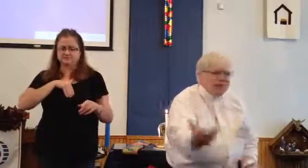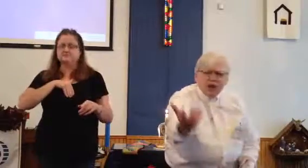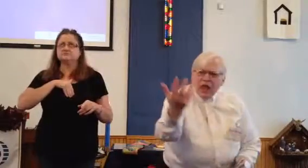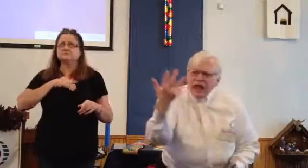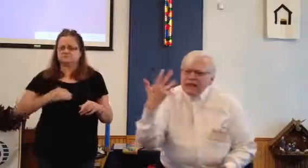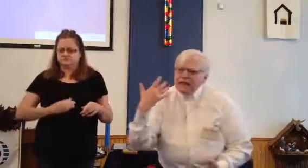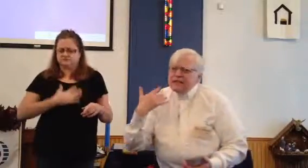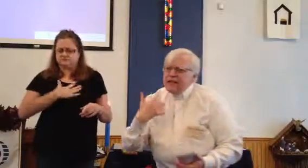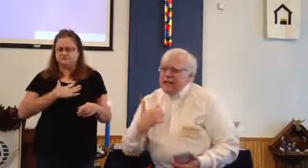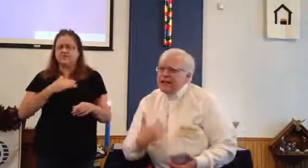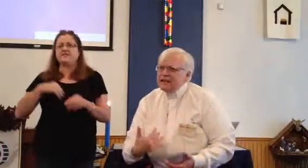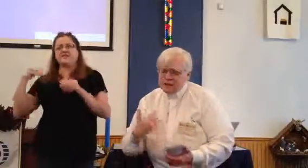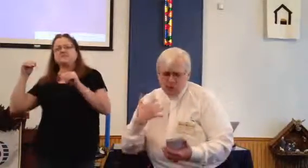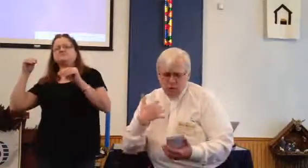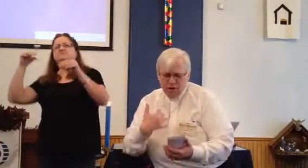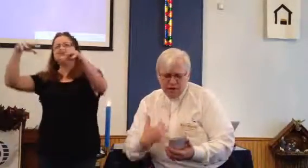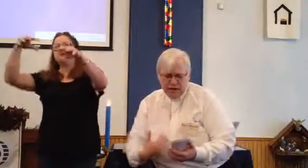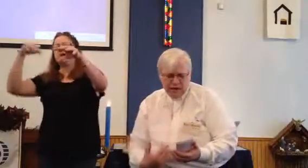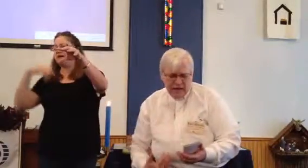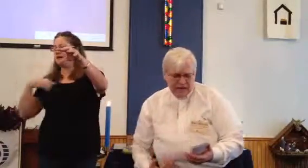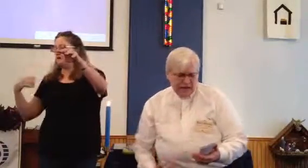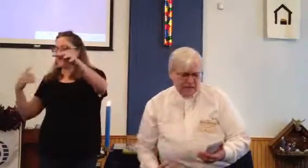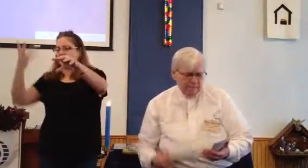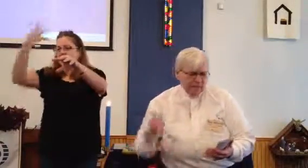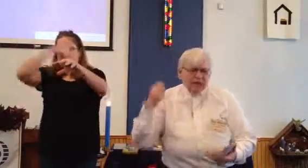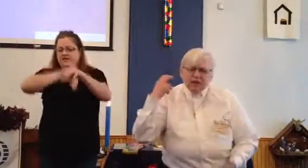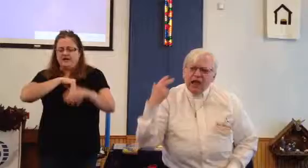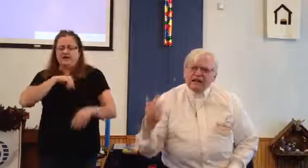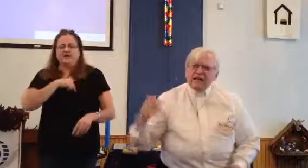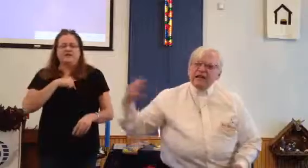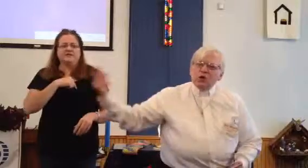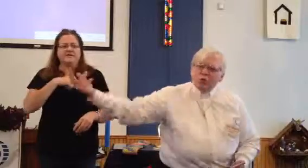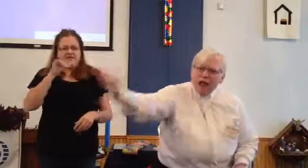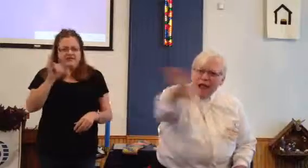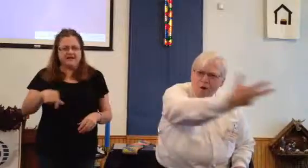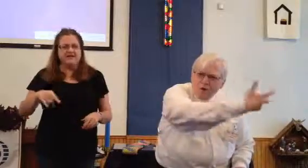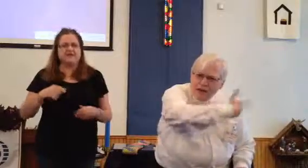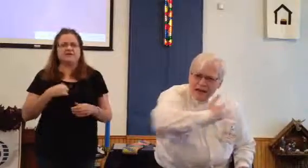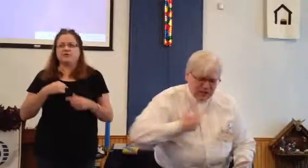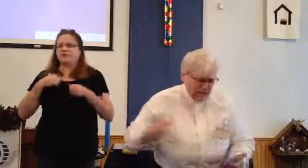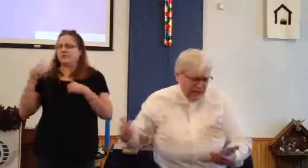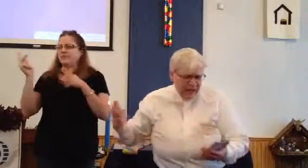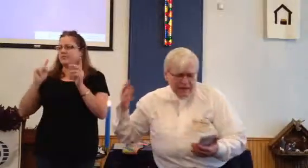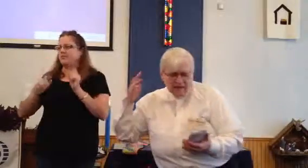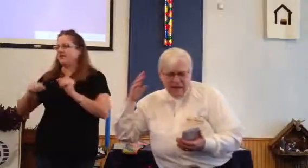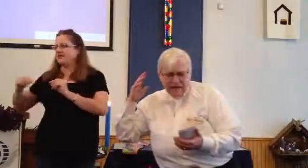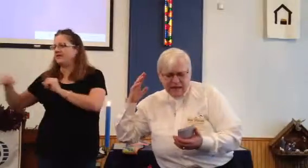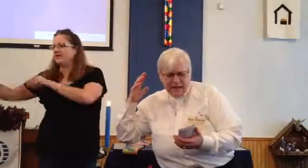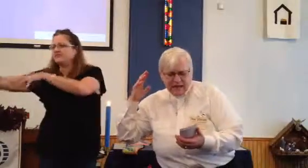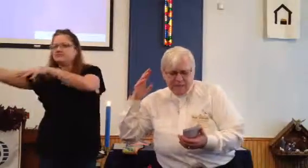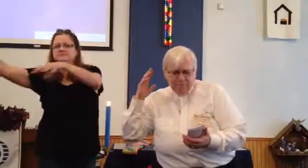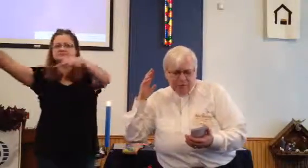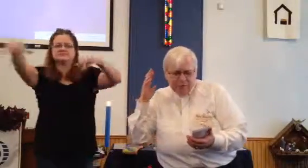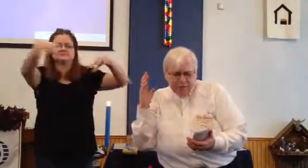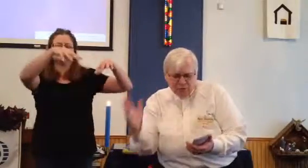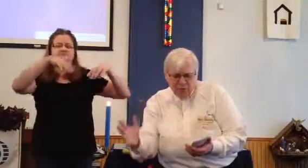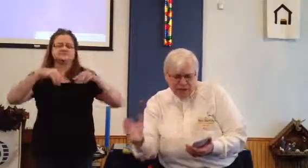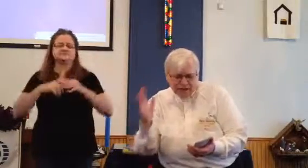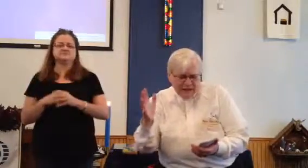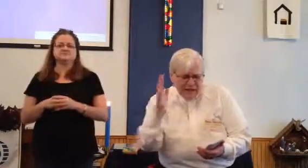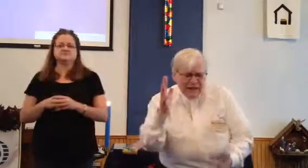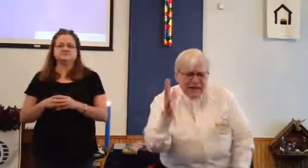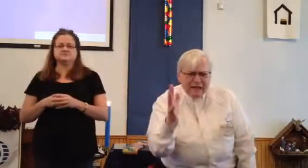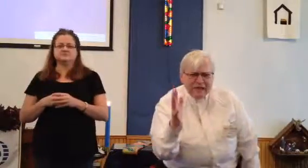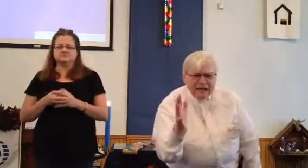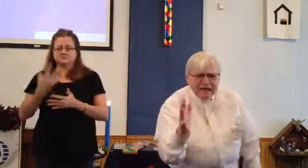are. The light that is within us. The light that is around us. The light that is through